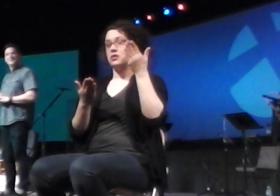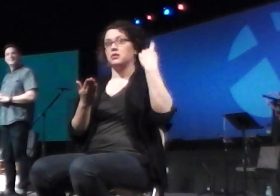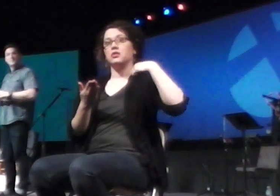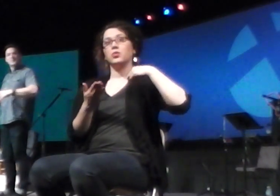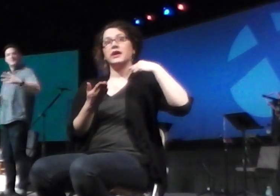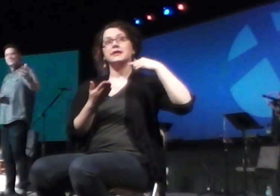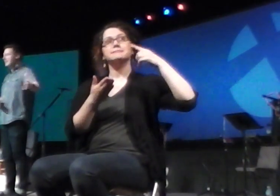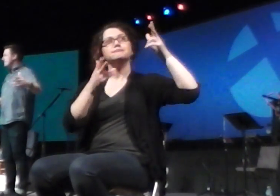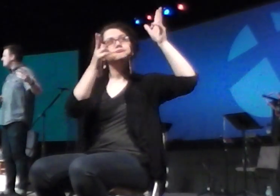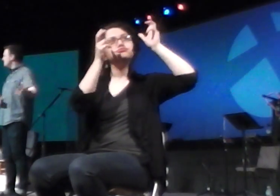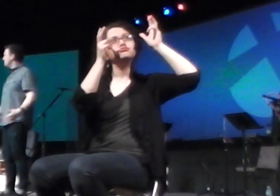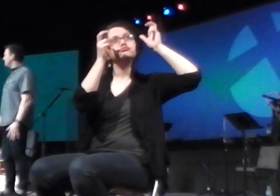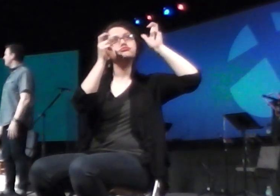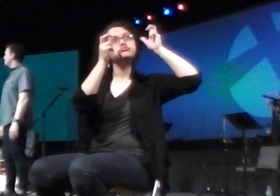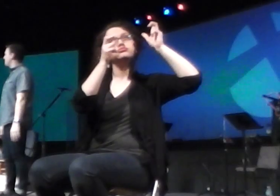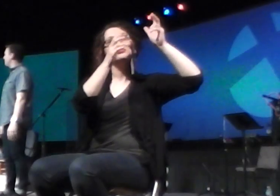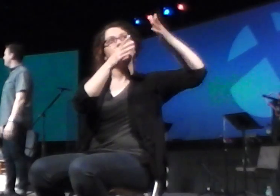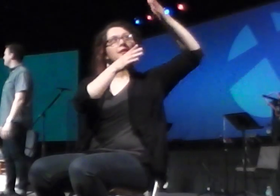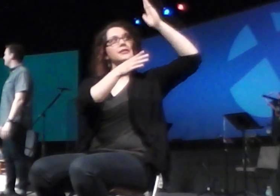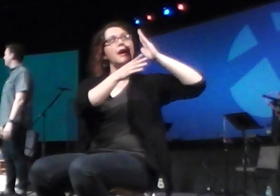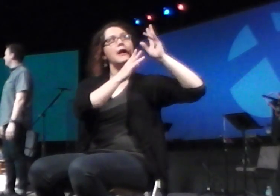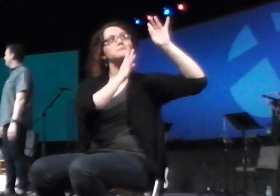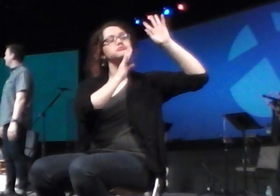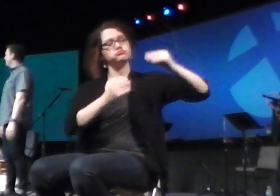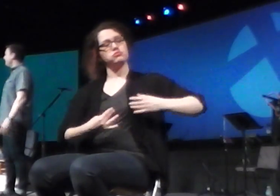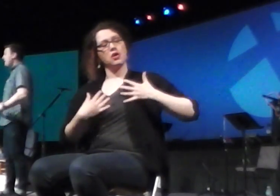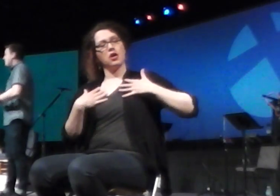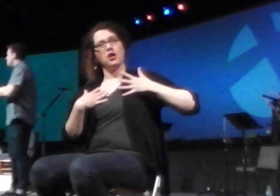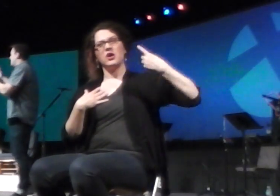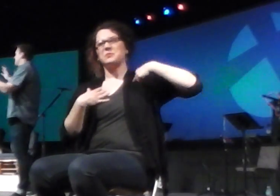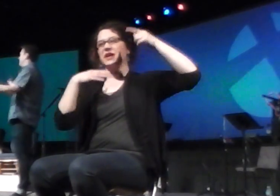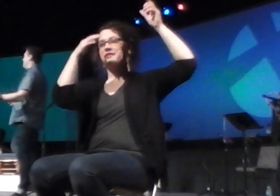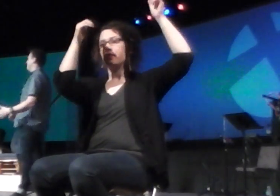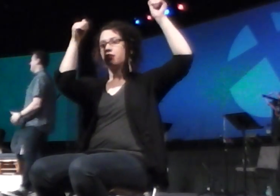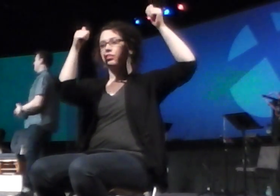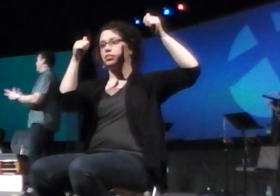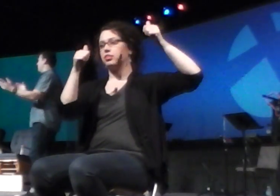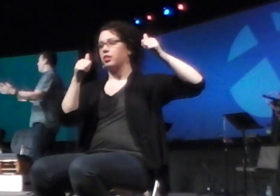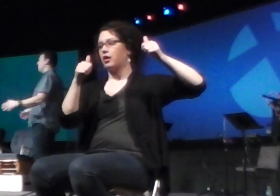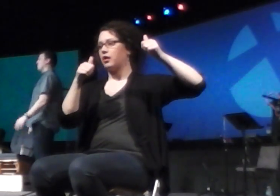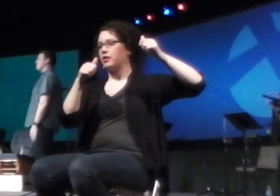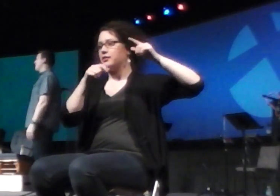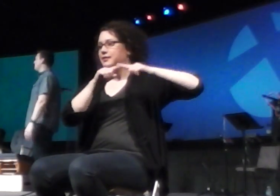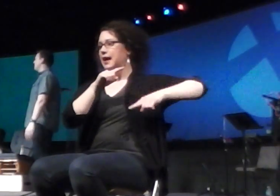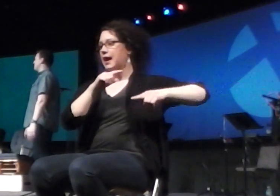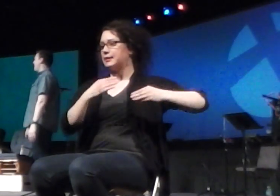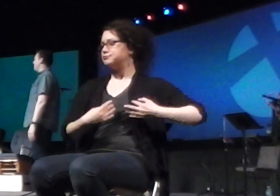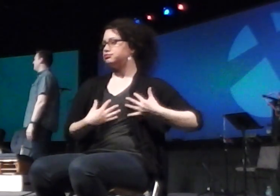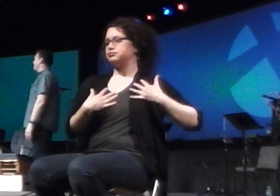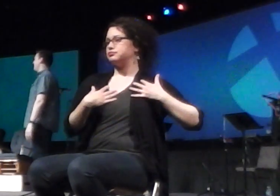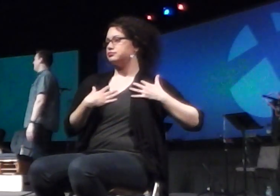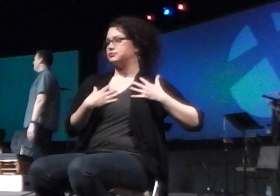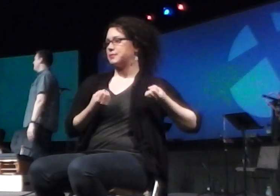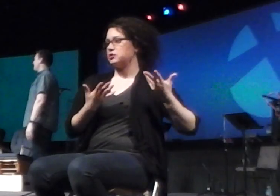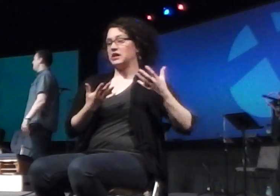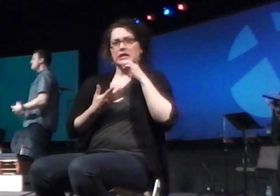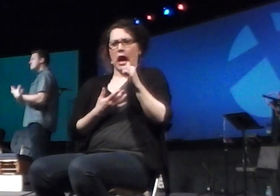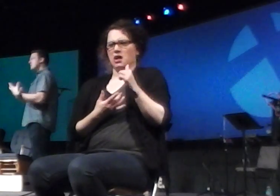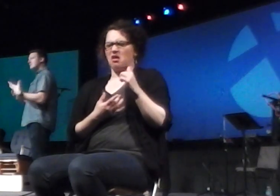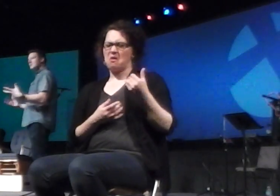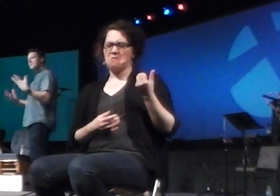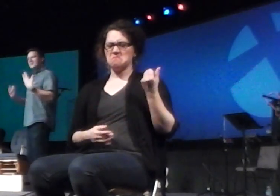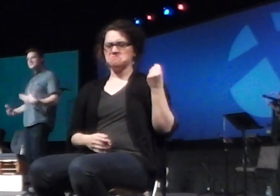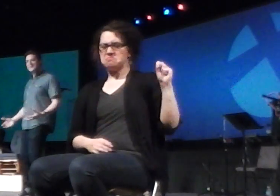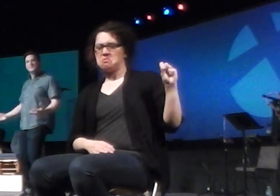speaks, especially as it relates to the younger generation? Again, not because we're, cold or we've walked away from God or anything, but